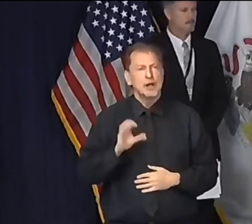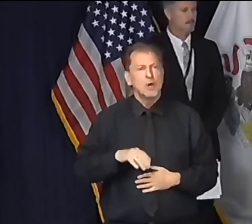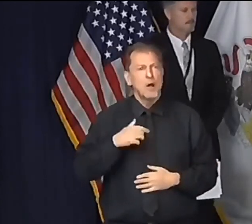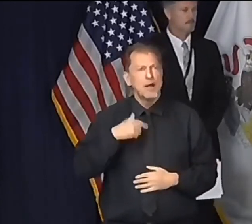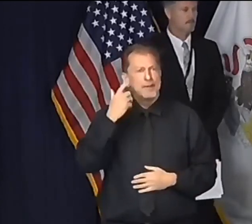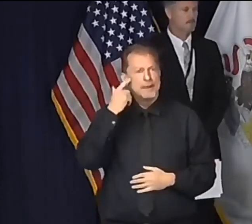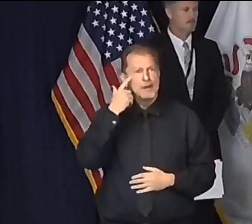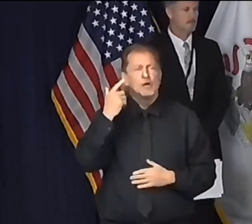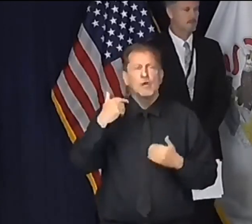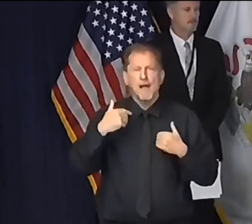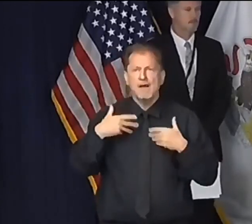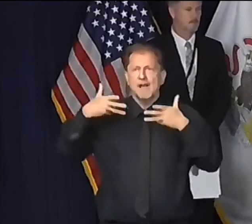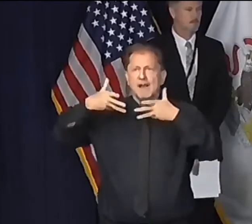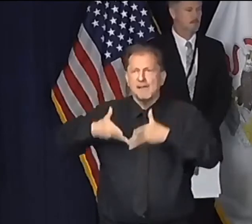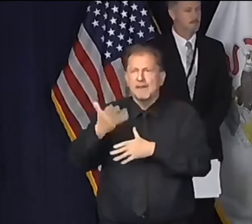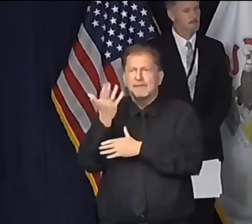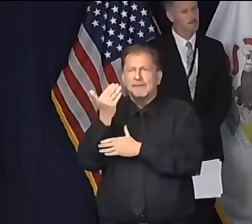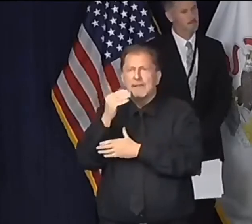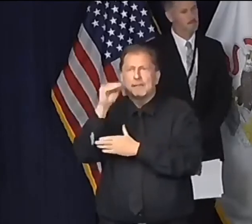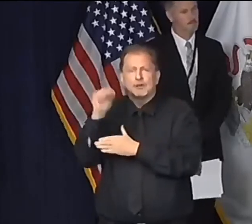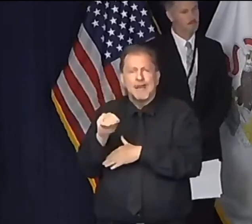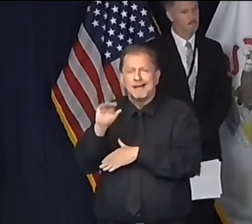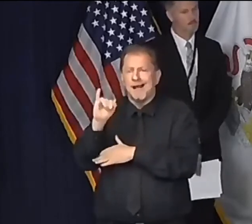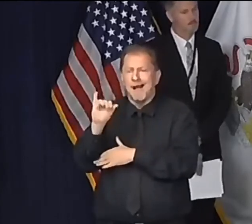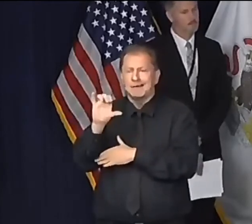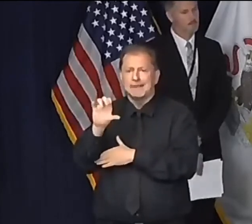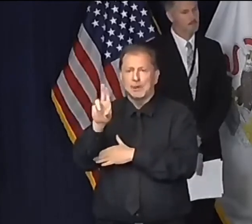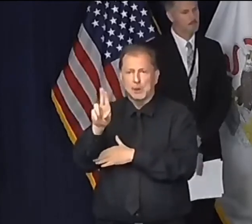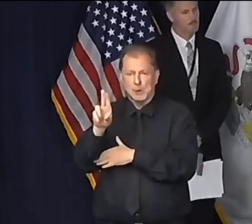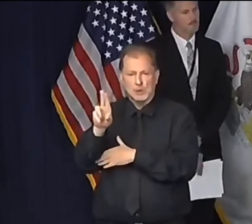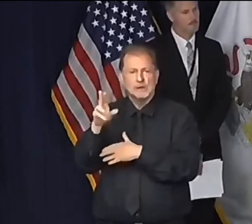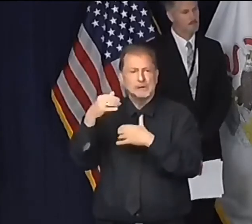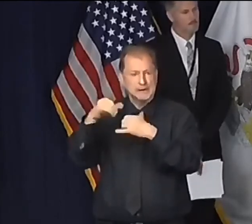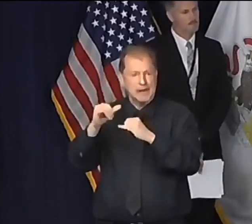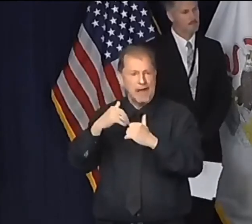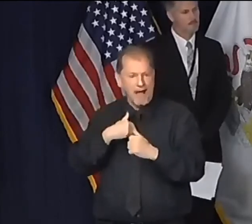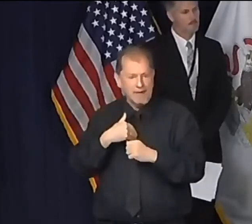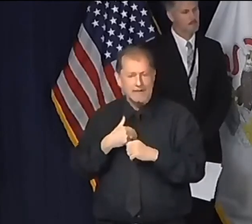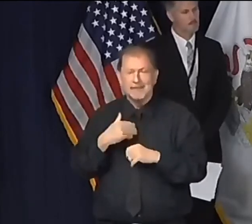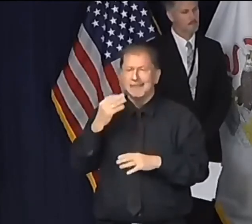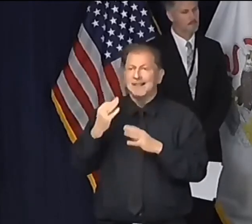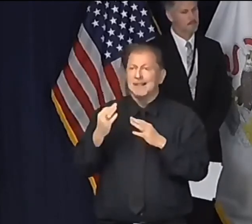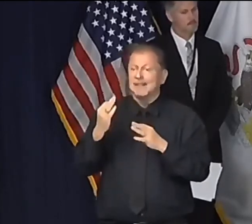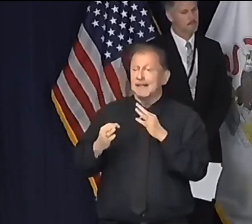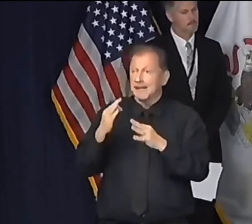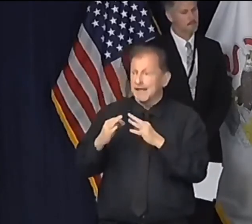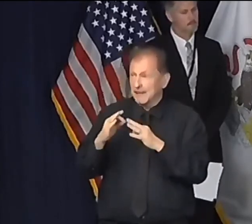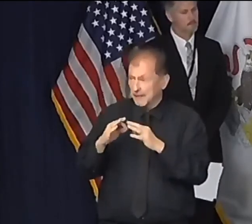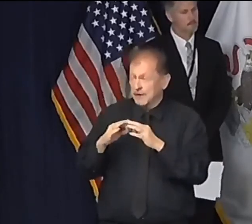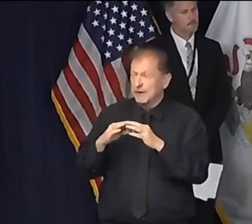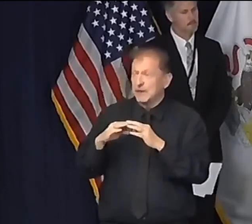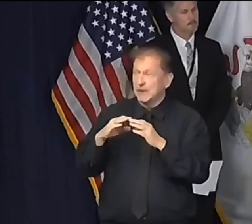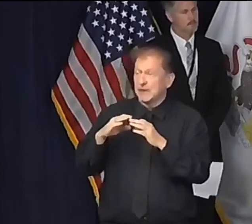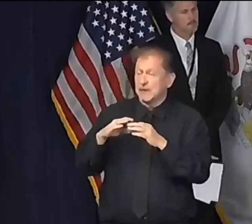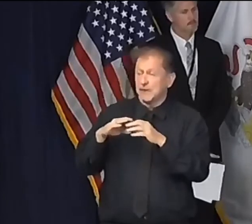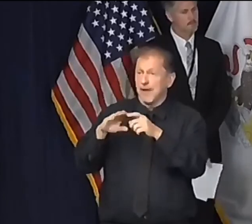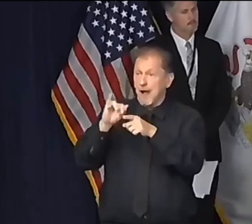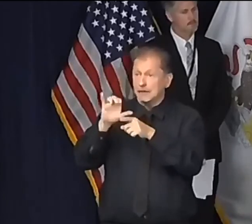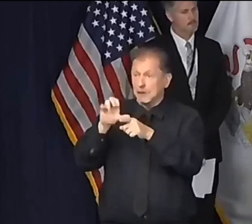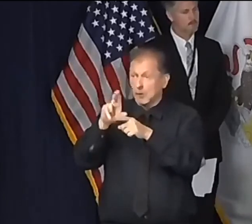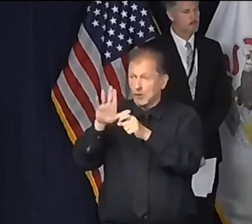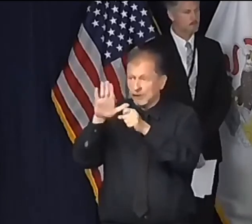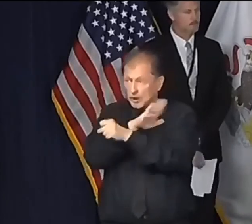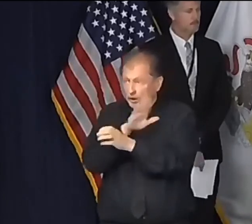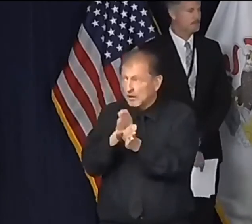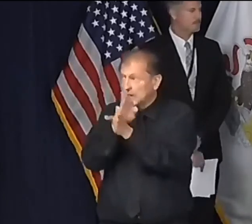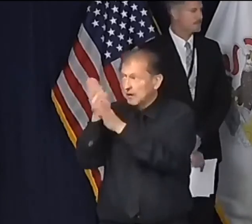16% availability of ICU beds is going to force at the regular hospital bed hospitalization numbers a